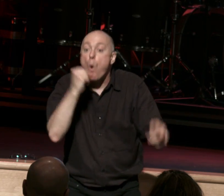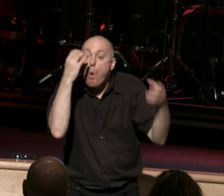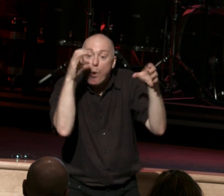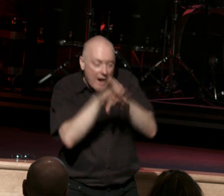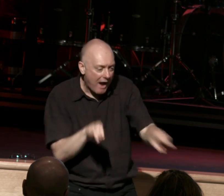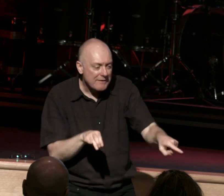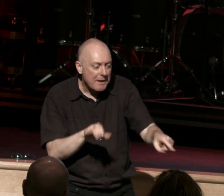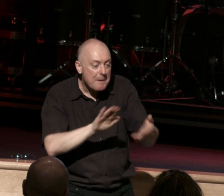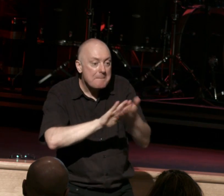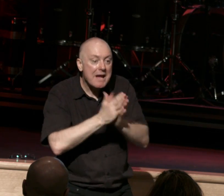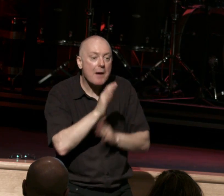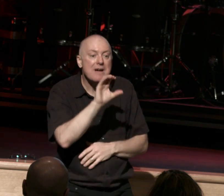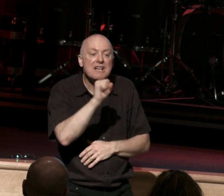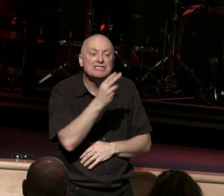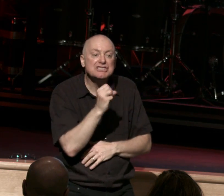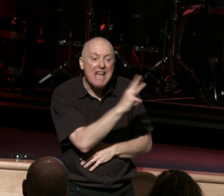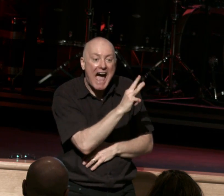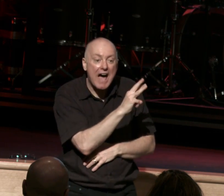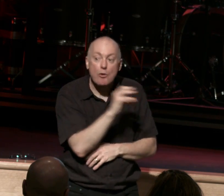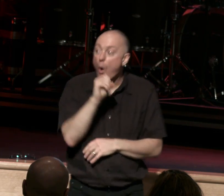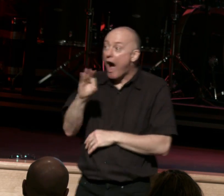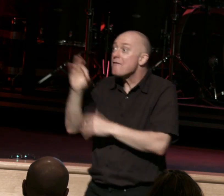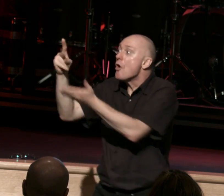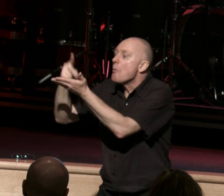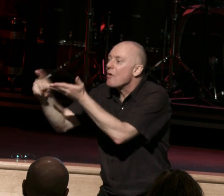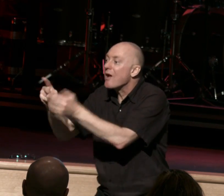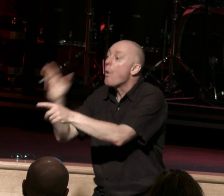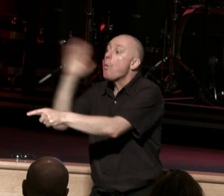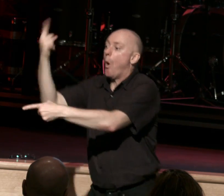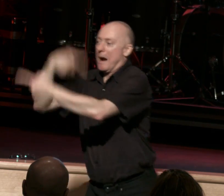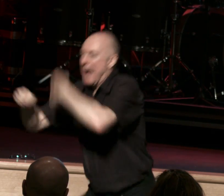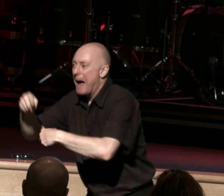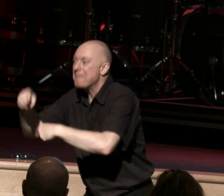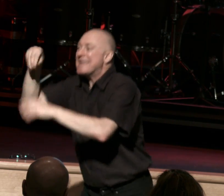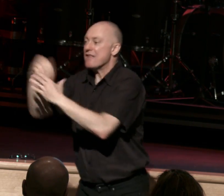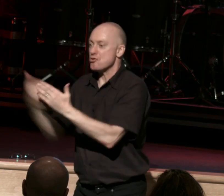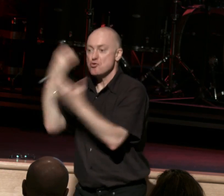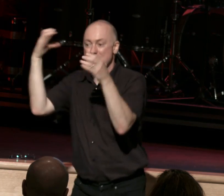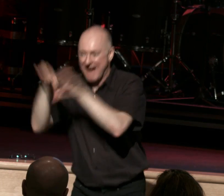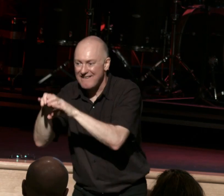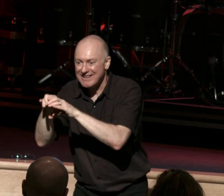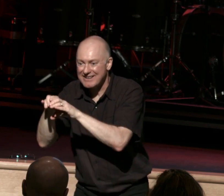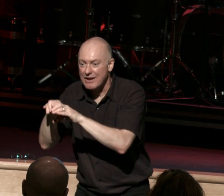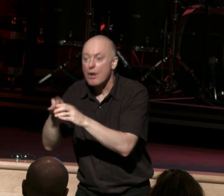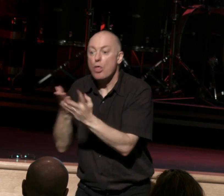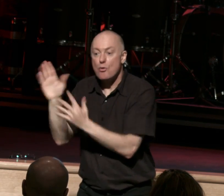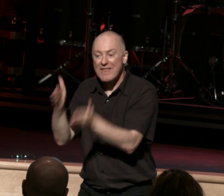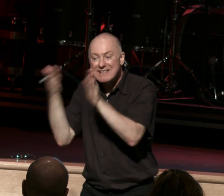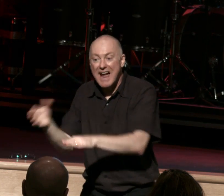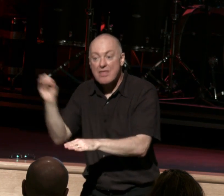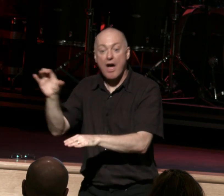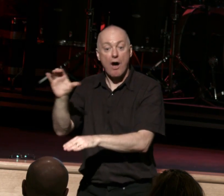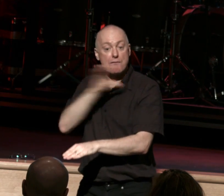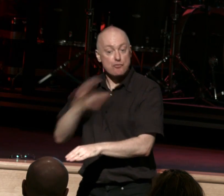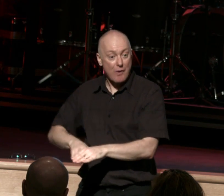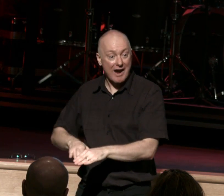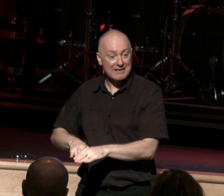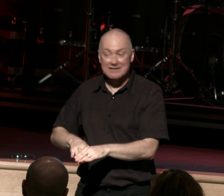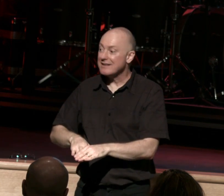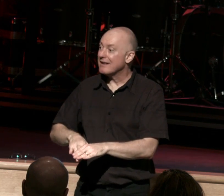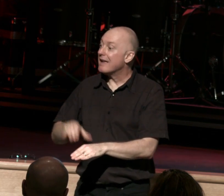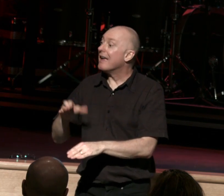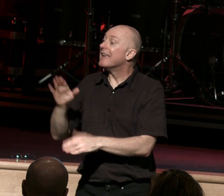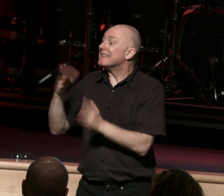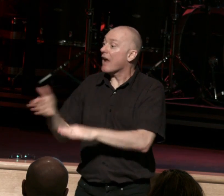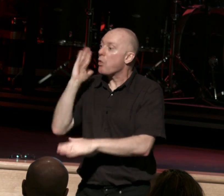the old covenant becomes a shadow of the purification that would be found in the new covenant with the death of Christ,